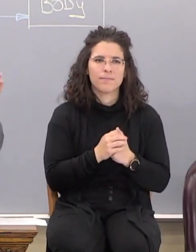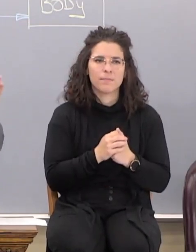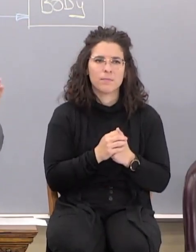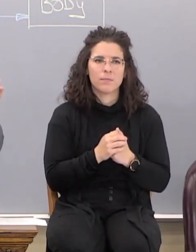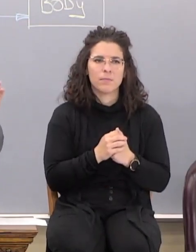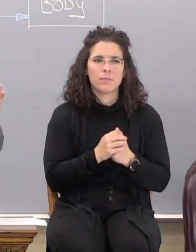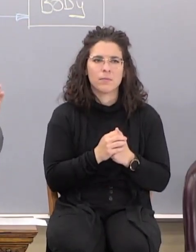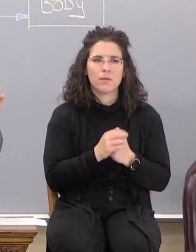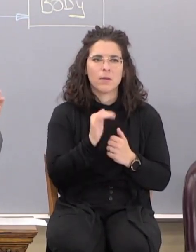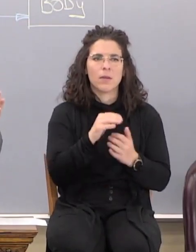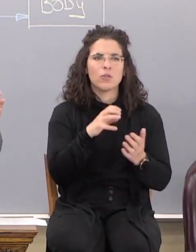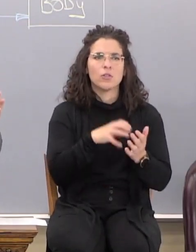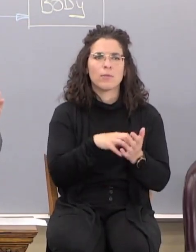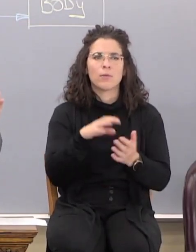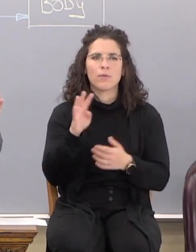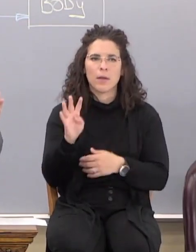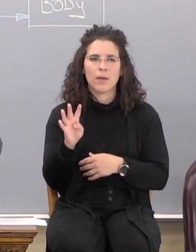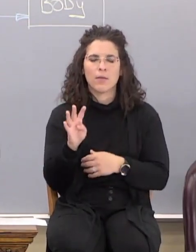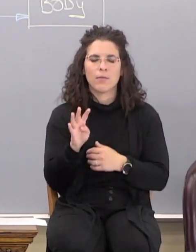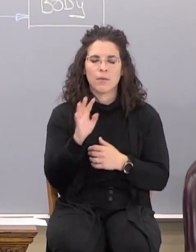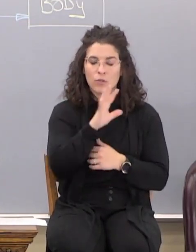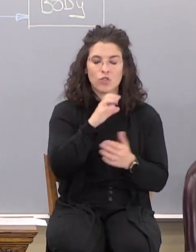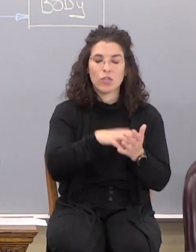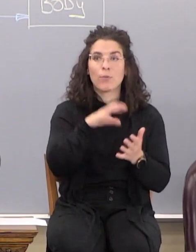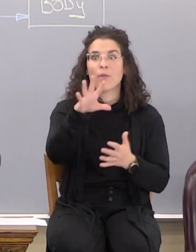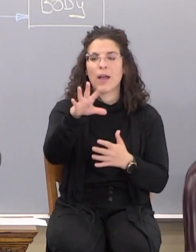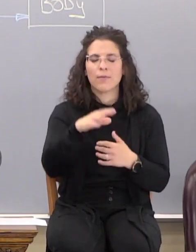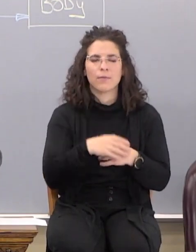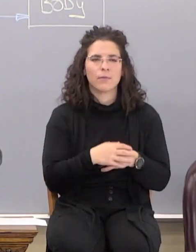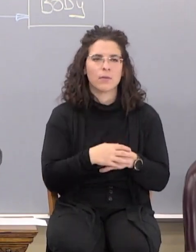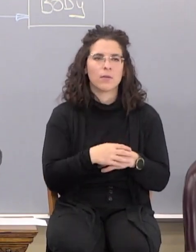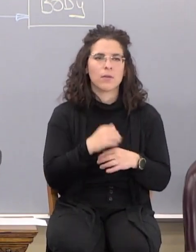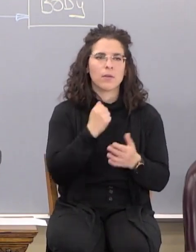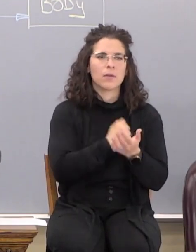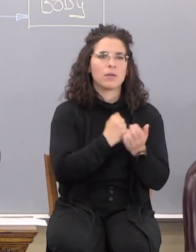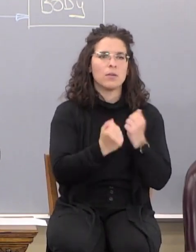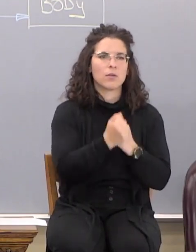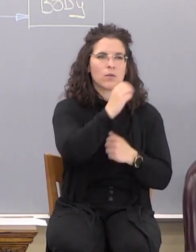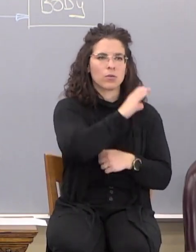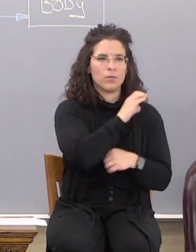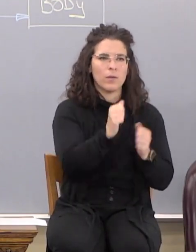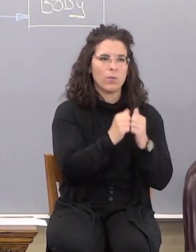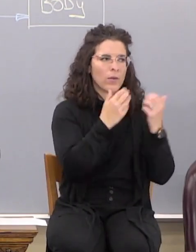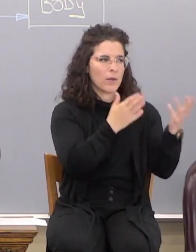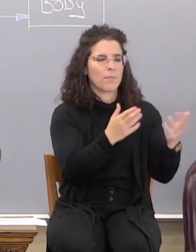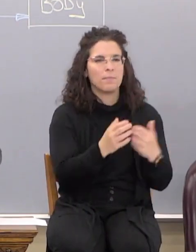That's chapter 5. And what does it say? Is crucified with him.